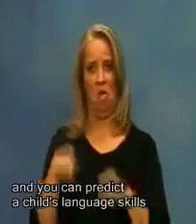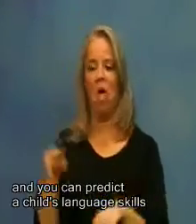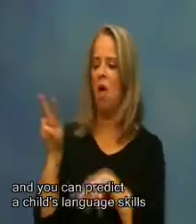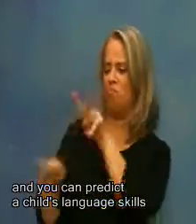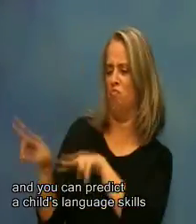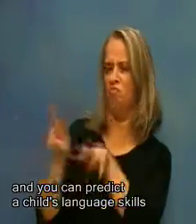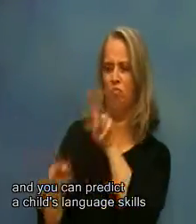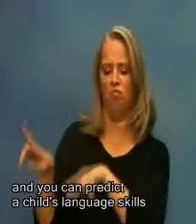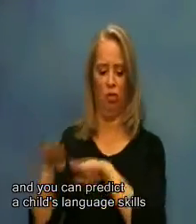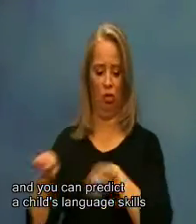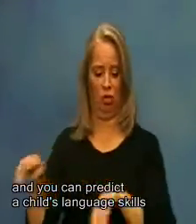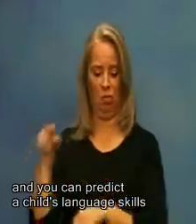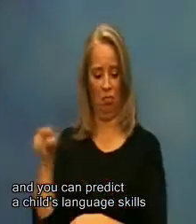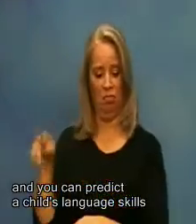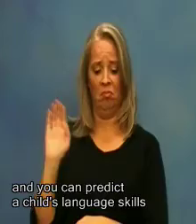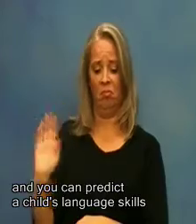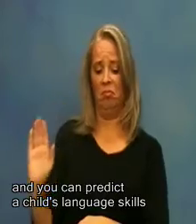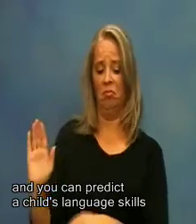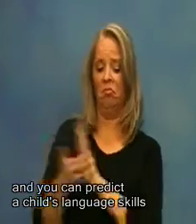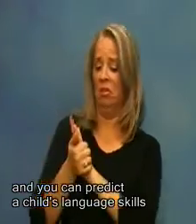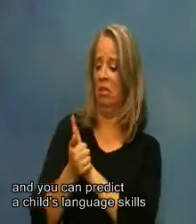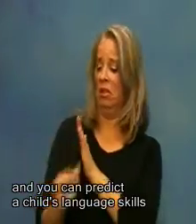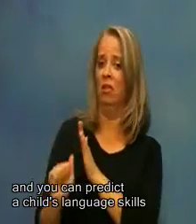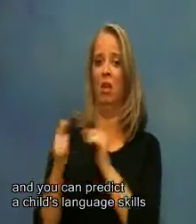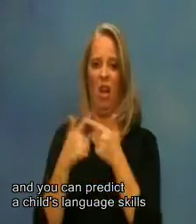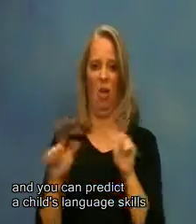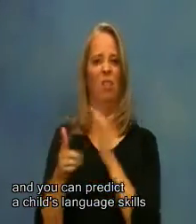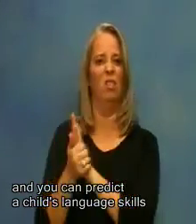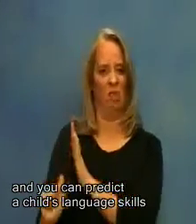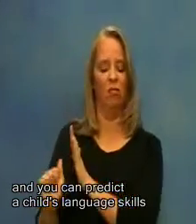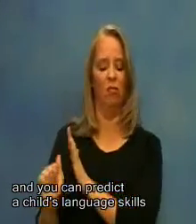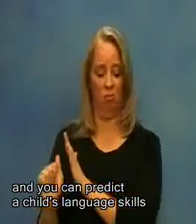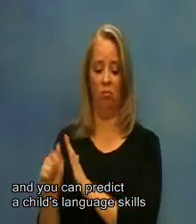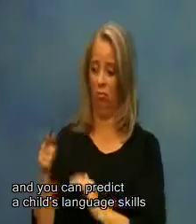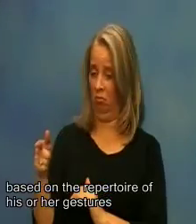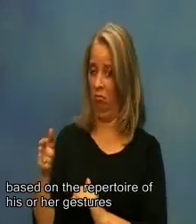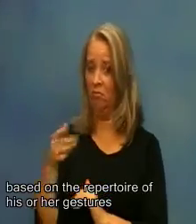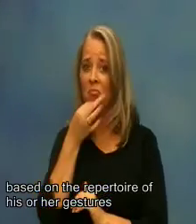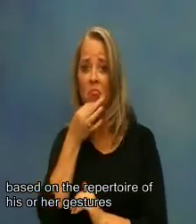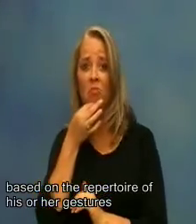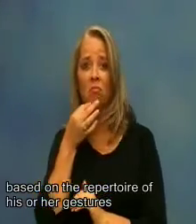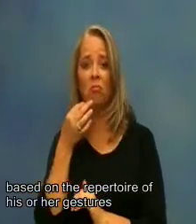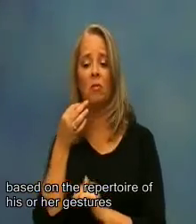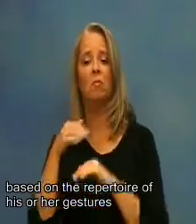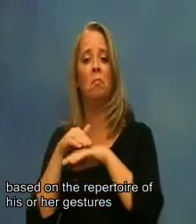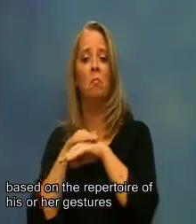And you can predict a child's language skills based on the repertoire